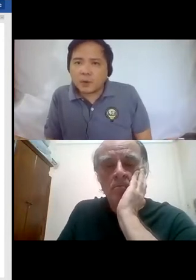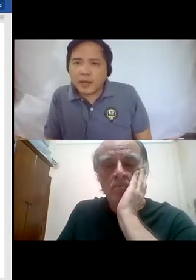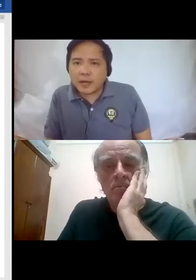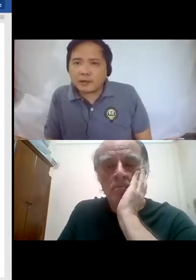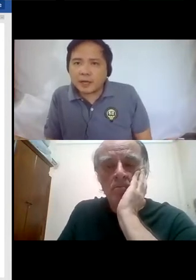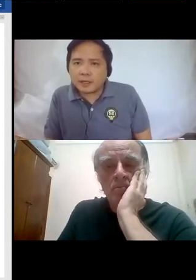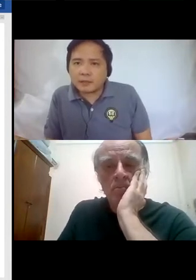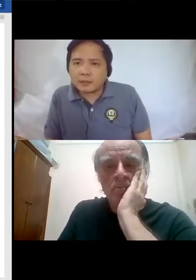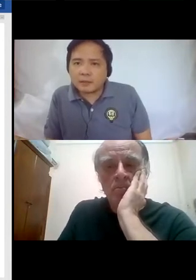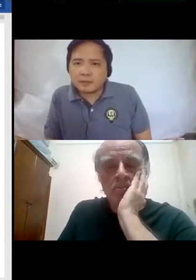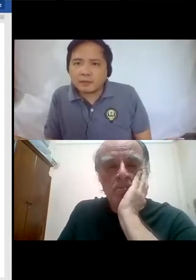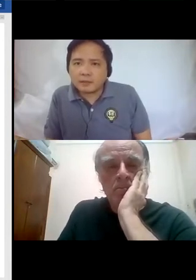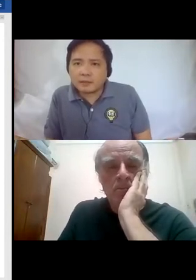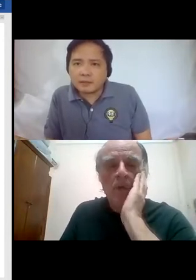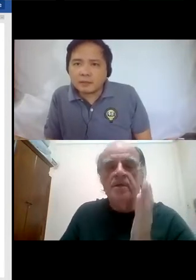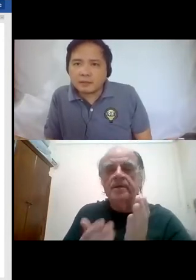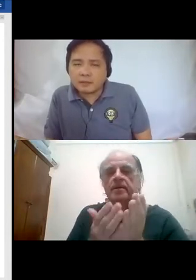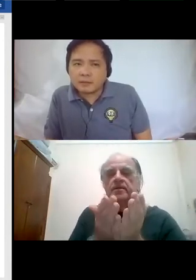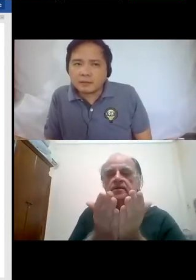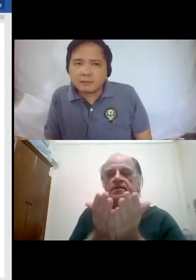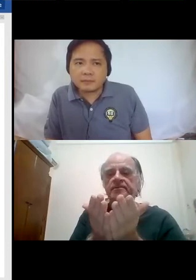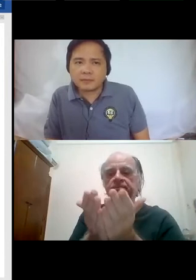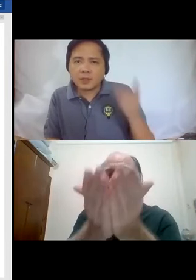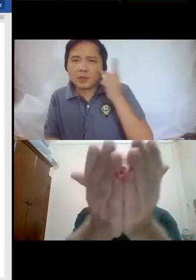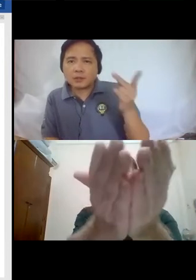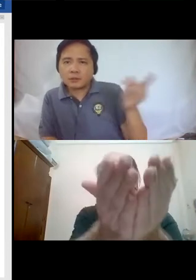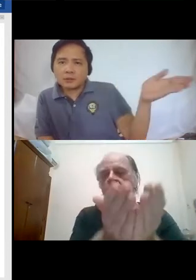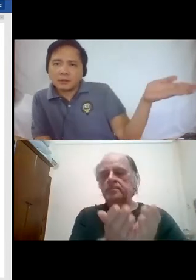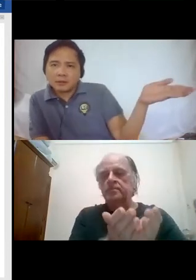It's one hand, right? Looks like this.